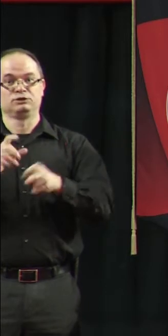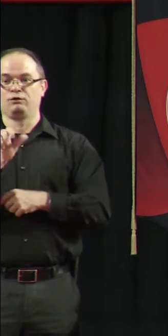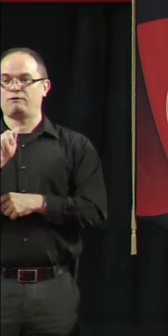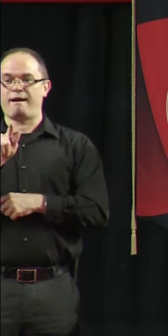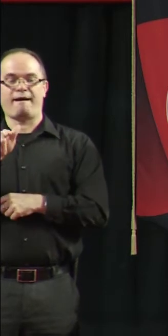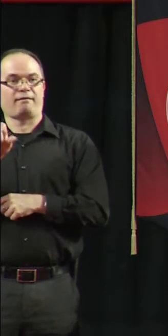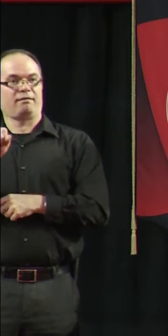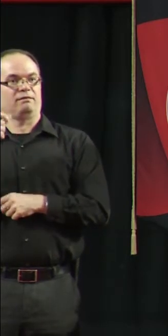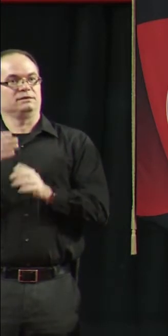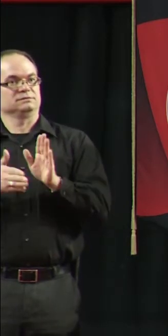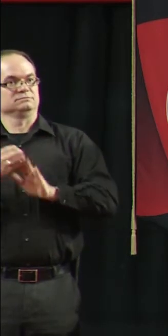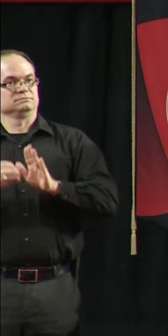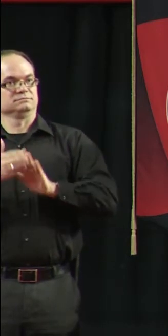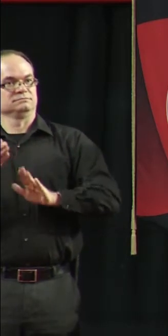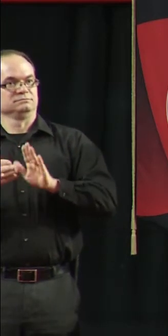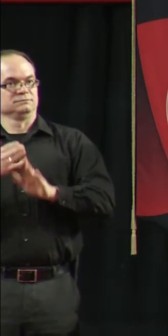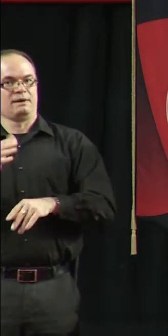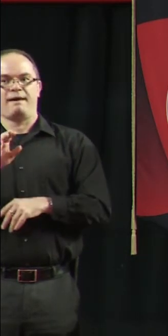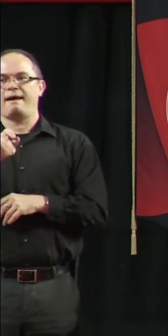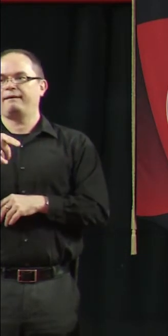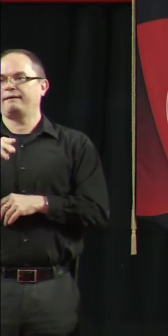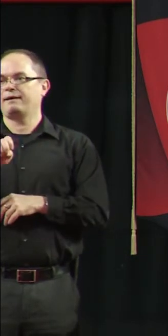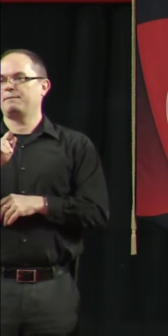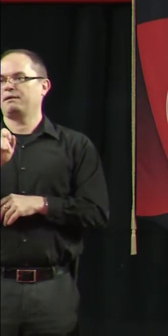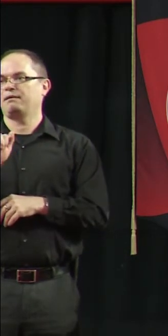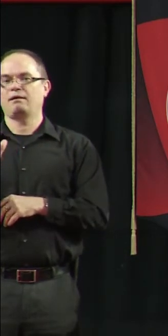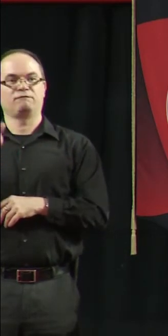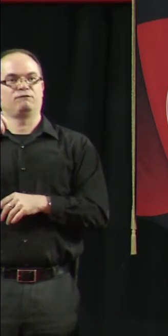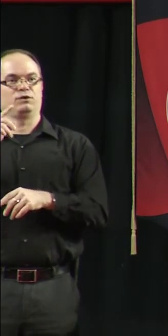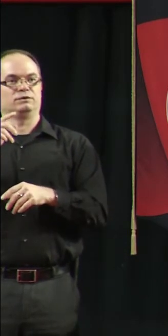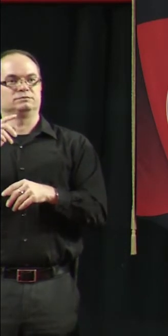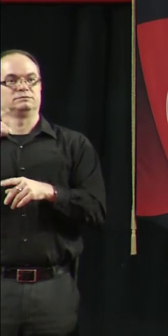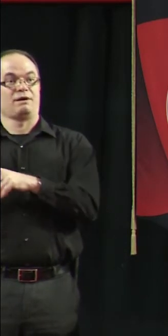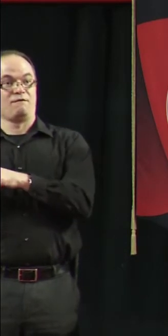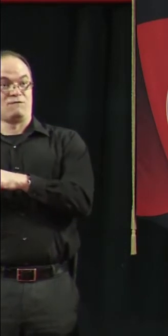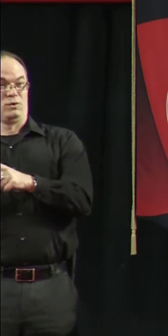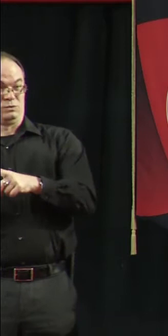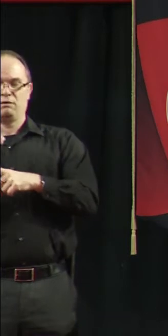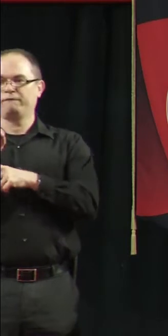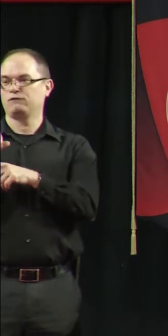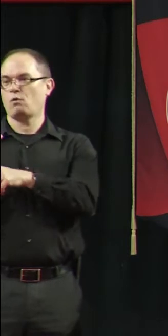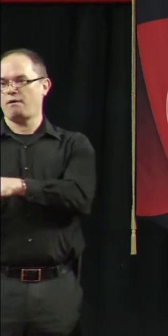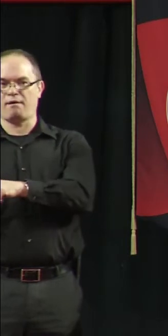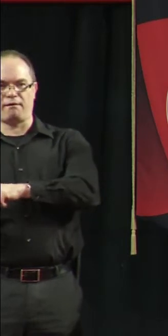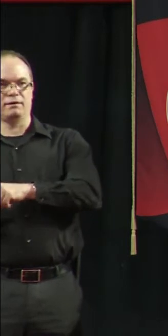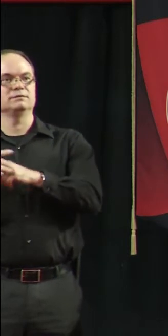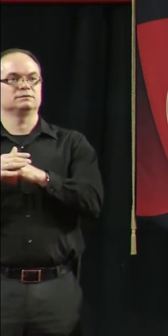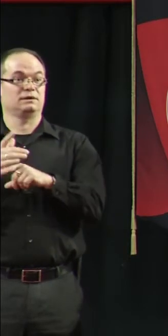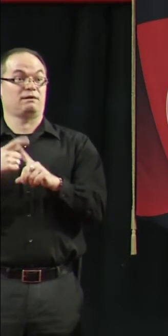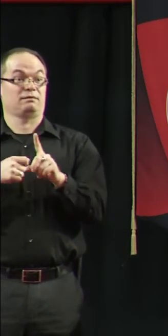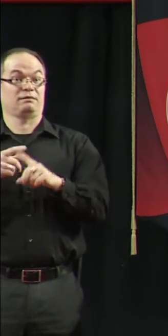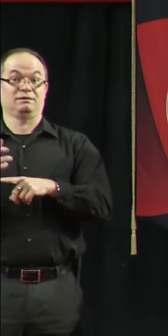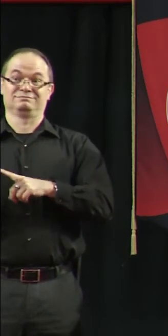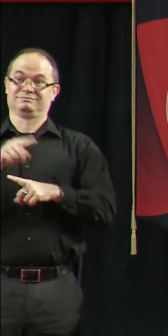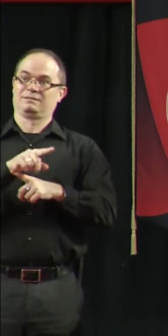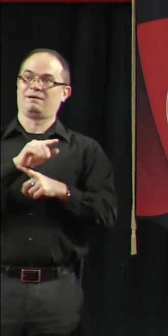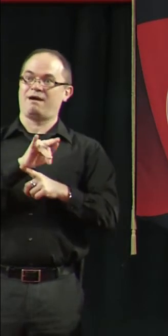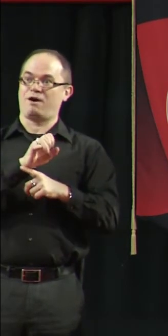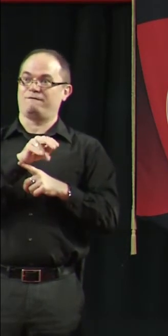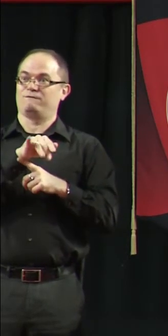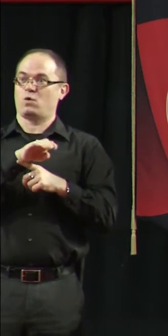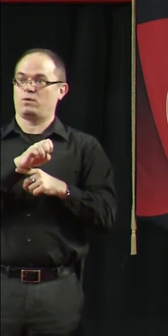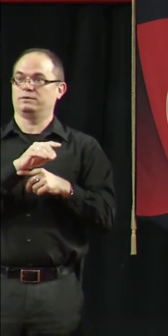Atlas Launch Operation at Cape Canaveral Air Force Stations in Florida and Vandenberg Air Force Base